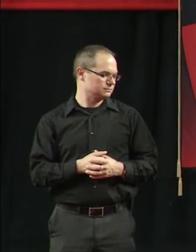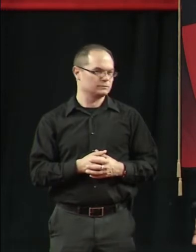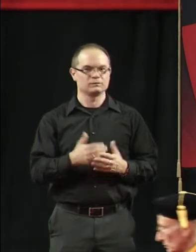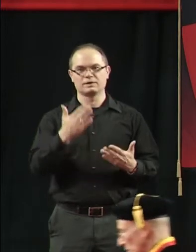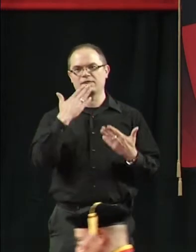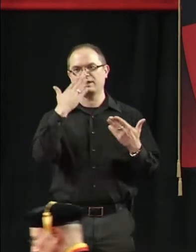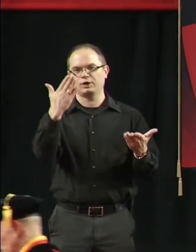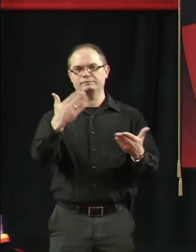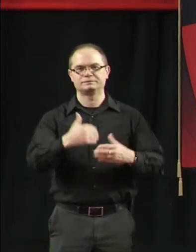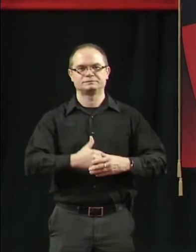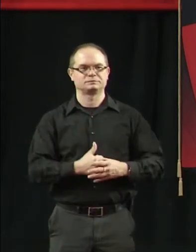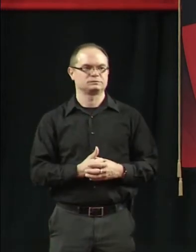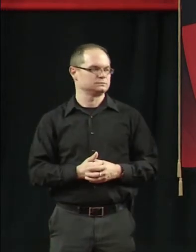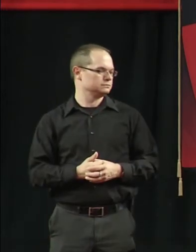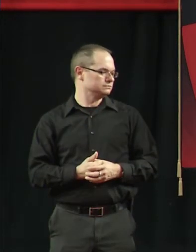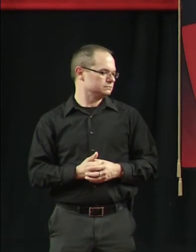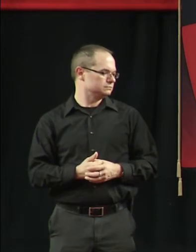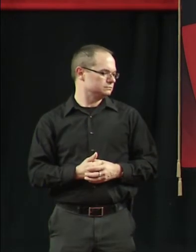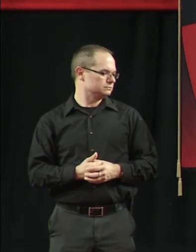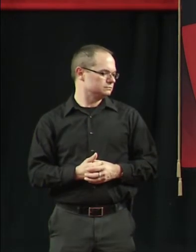Thank you.